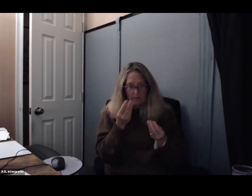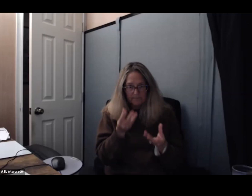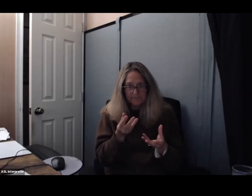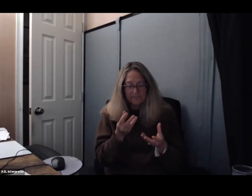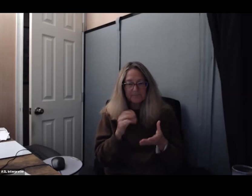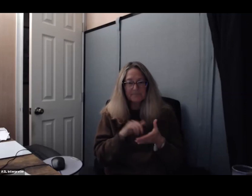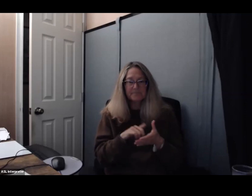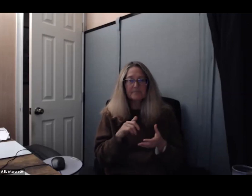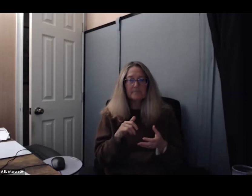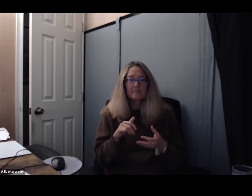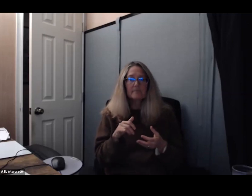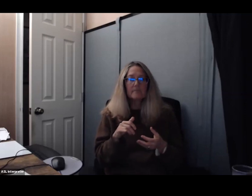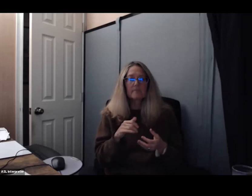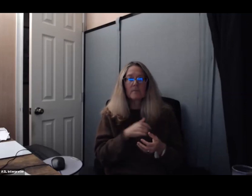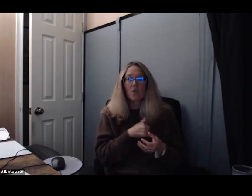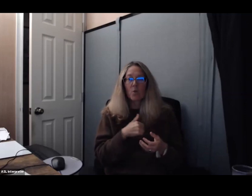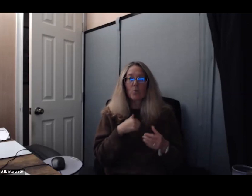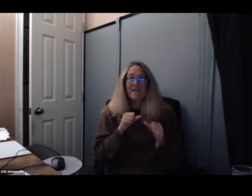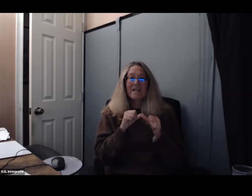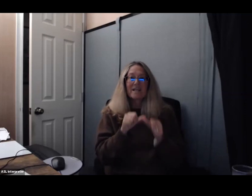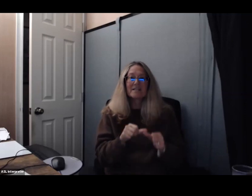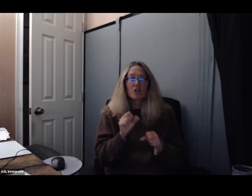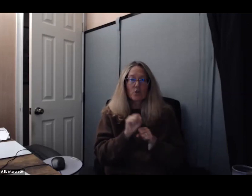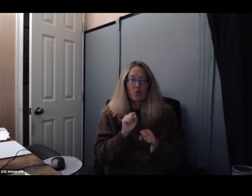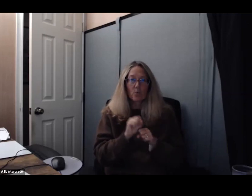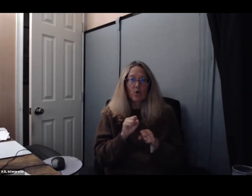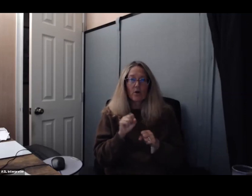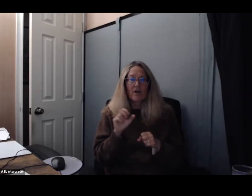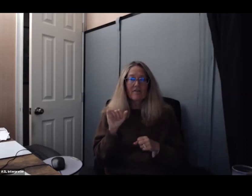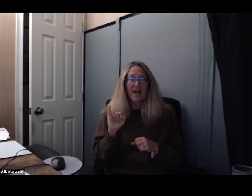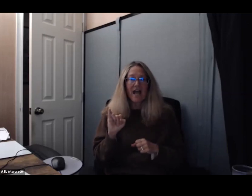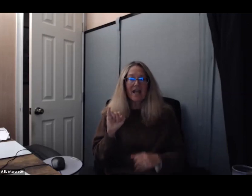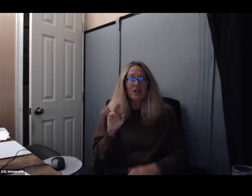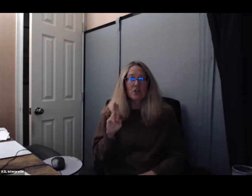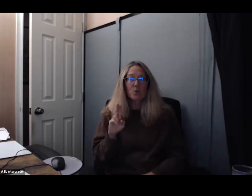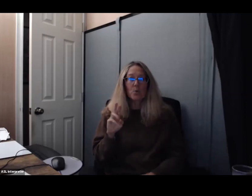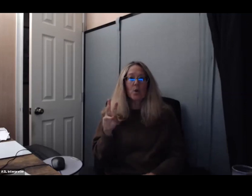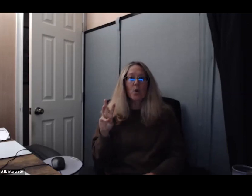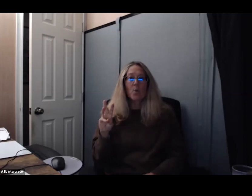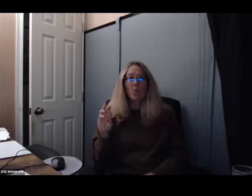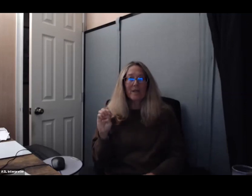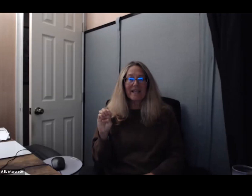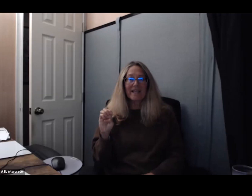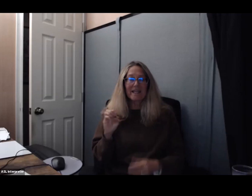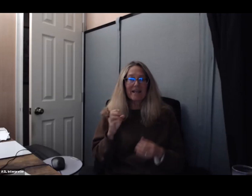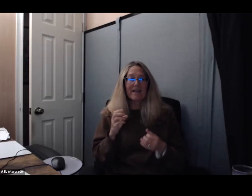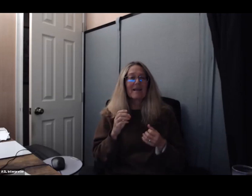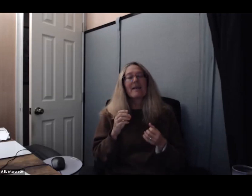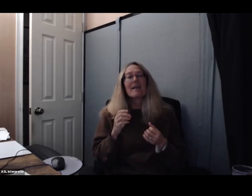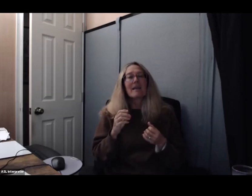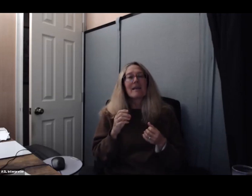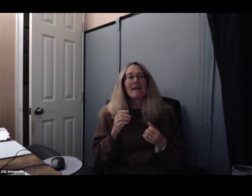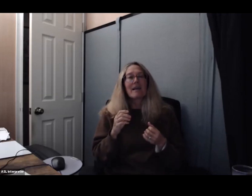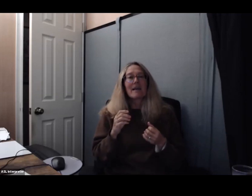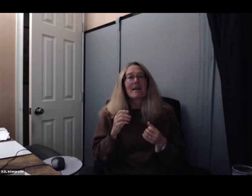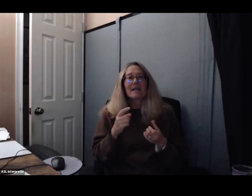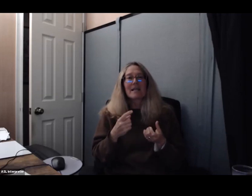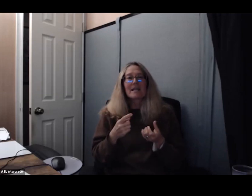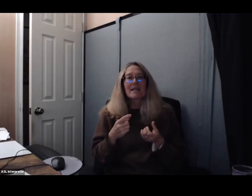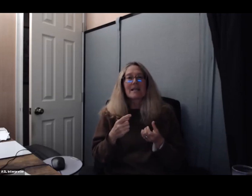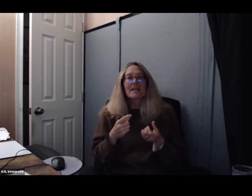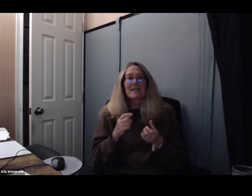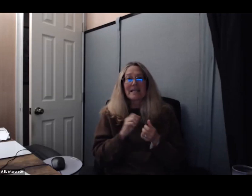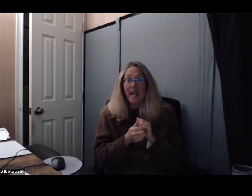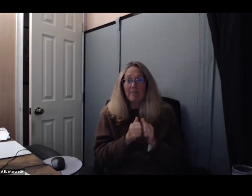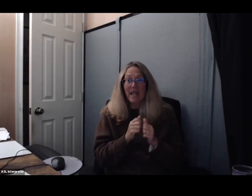that we continue the work of the IU We campaign with our Student Advisory Council,